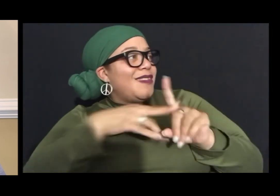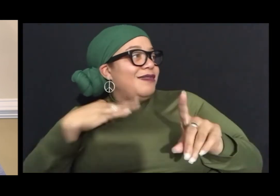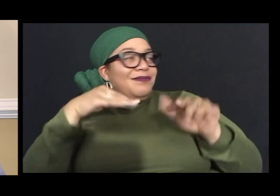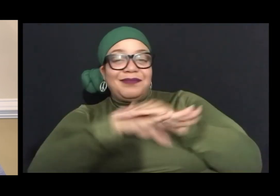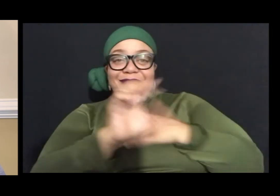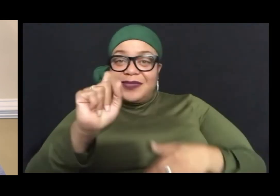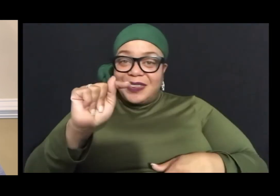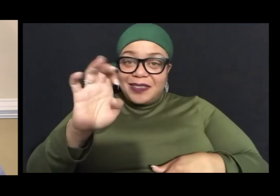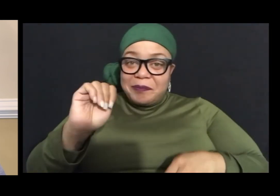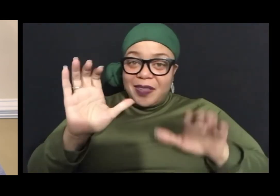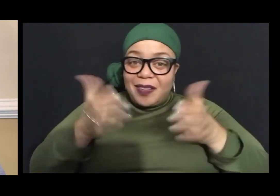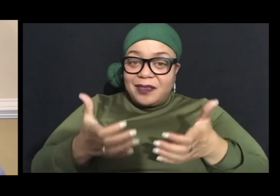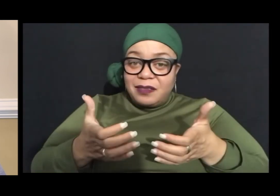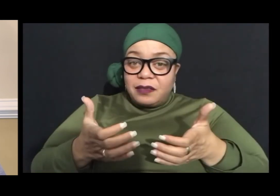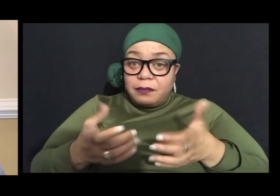high school.